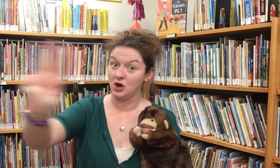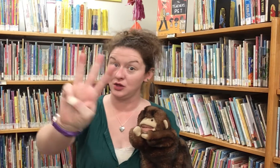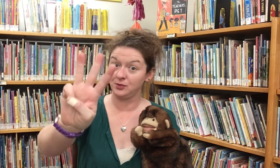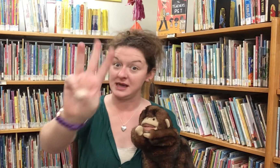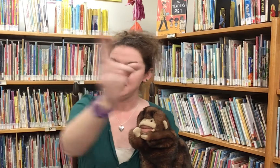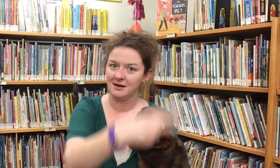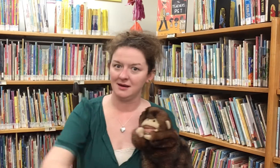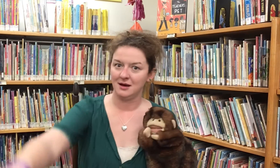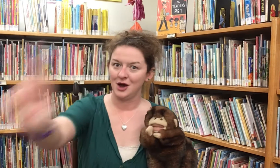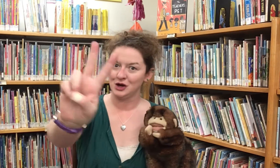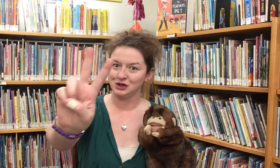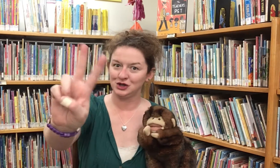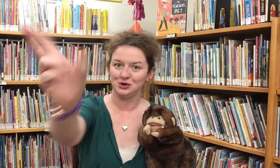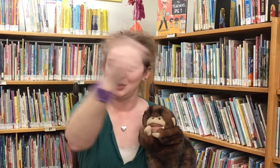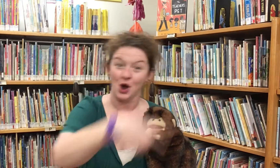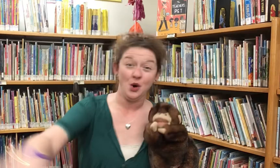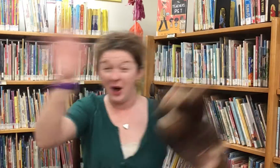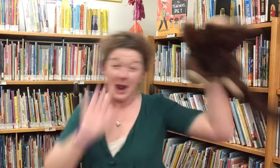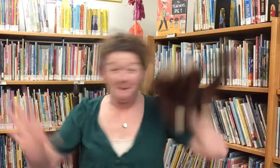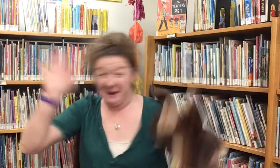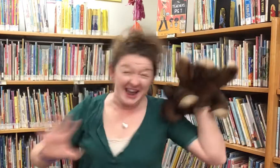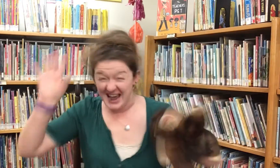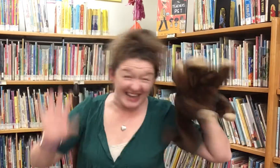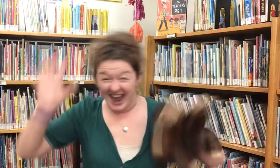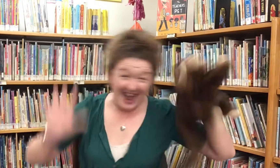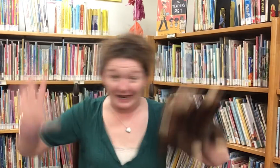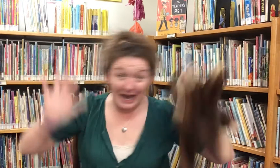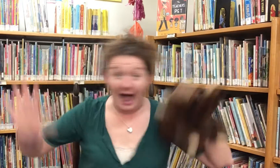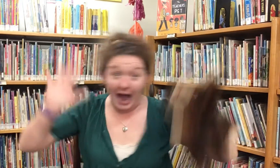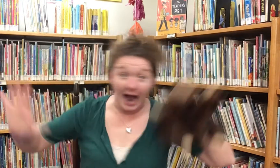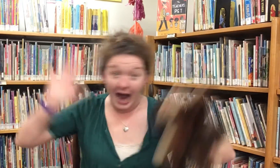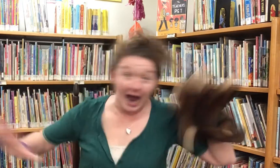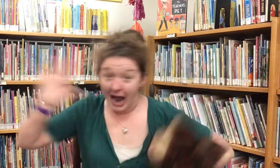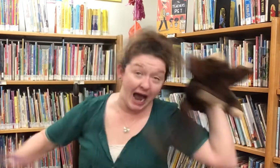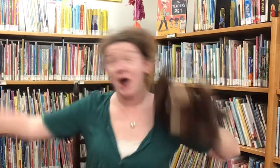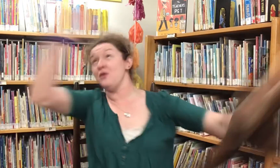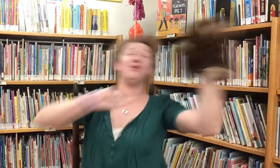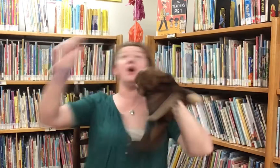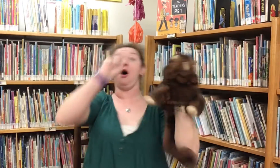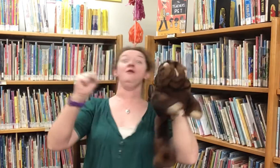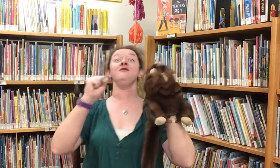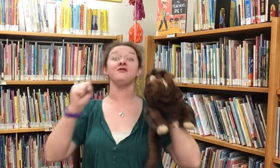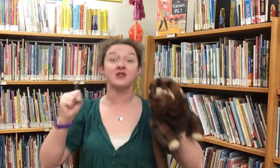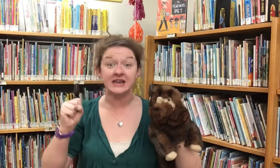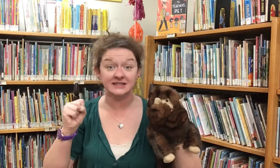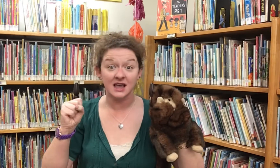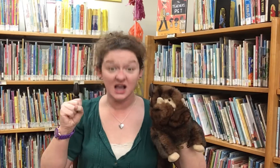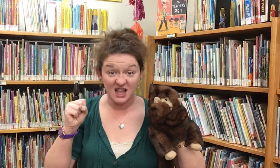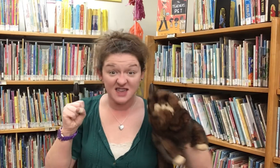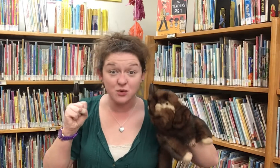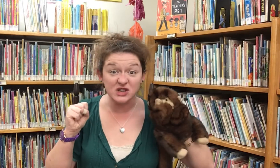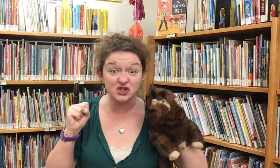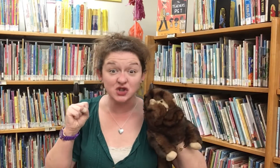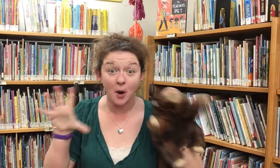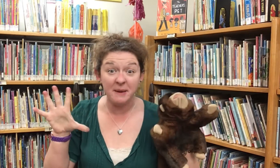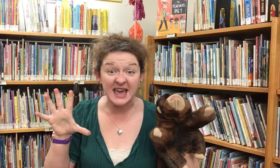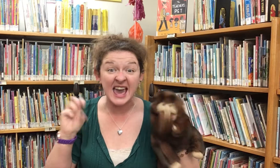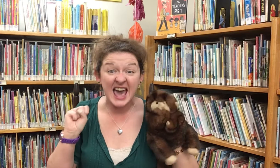Three, two, one. Big and loud! Whoa, freeze! That was so big and